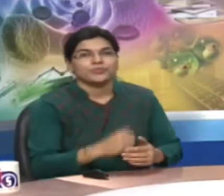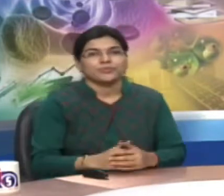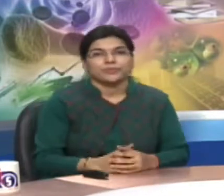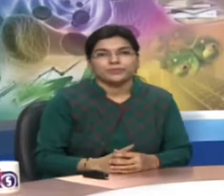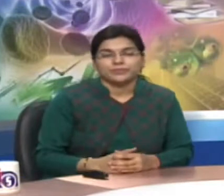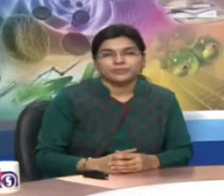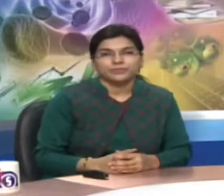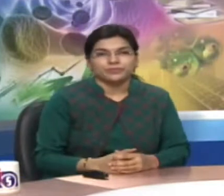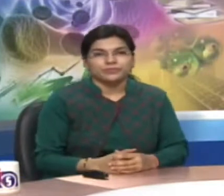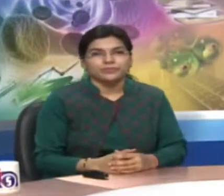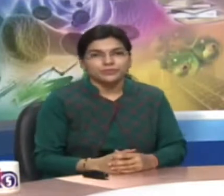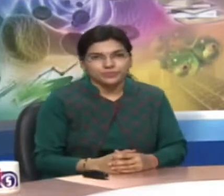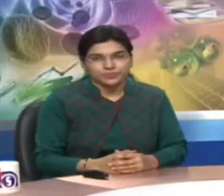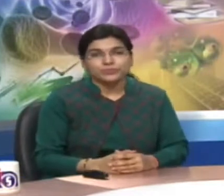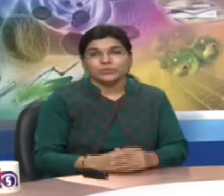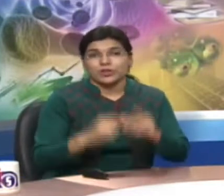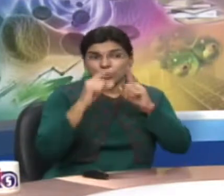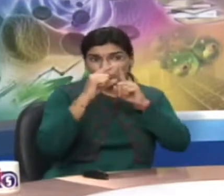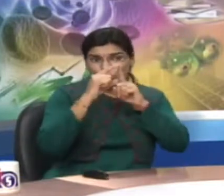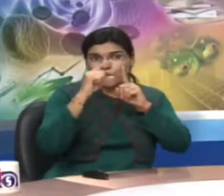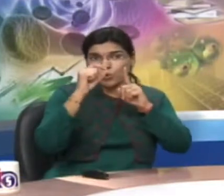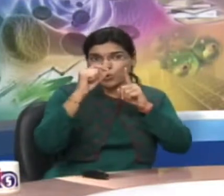And in does,